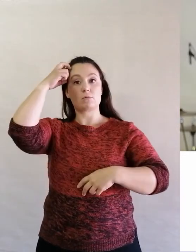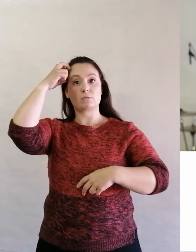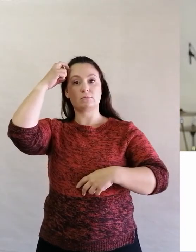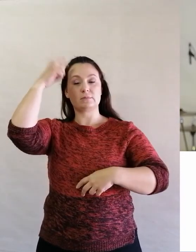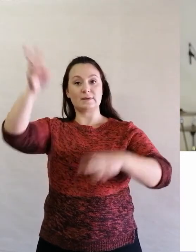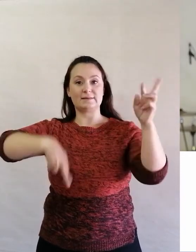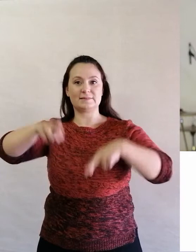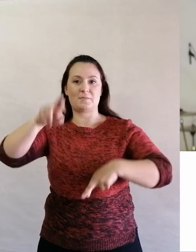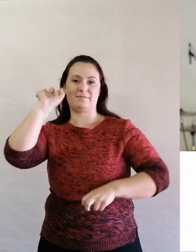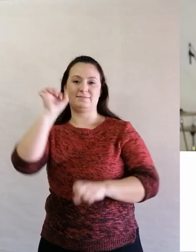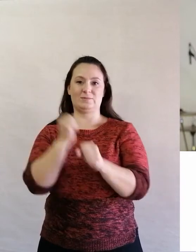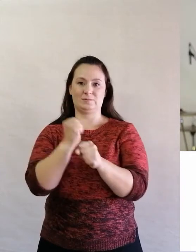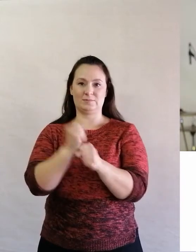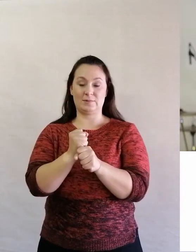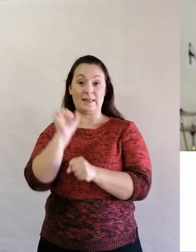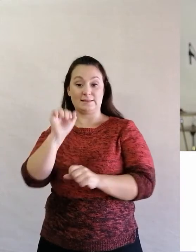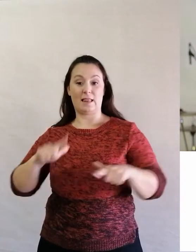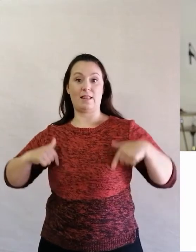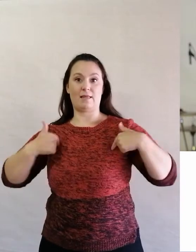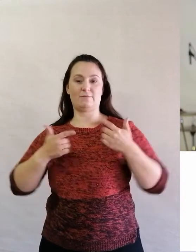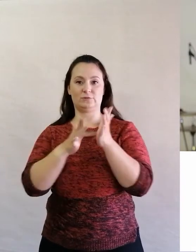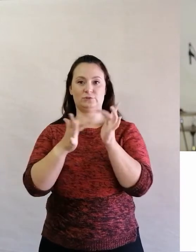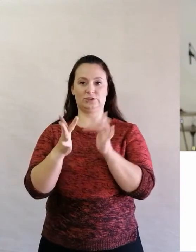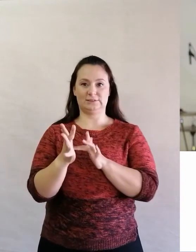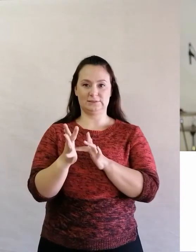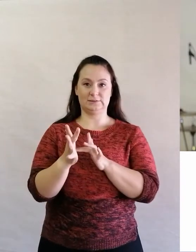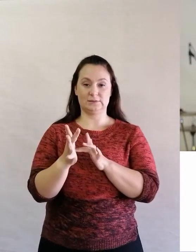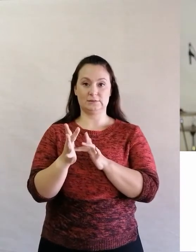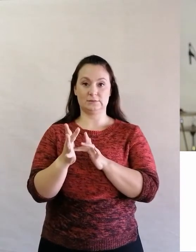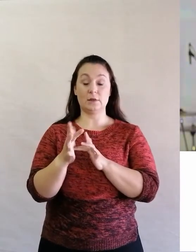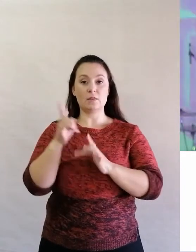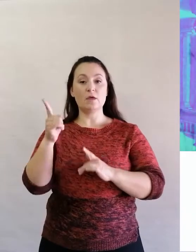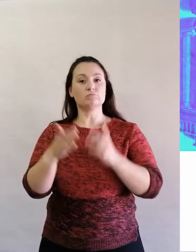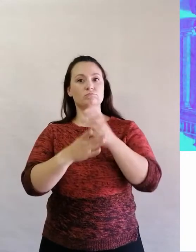Jesus as He introduced that statement, the gospel of the kingdom.